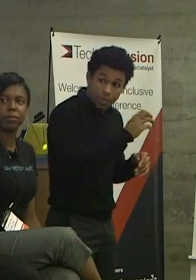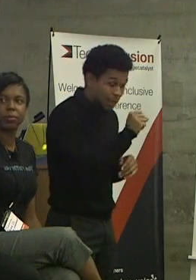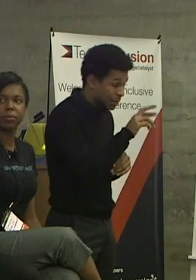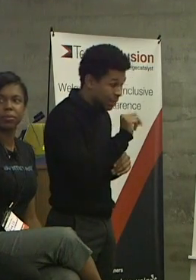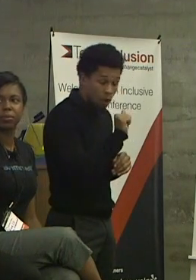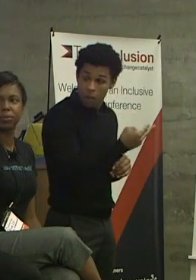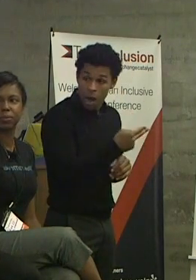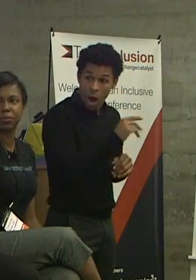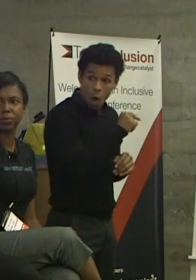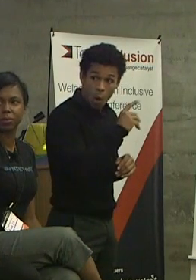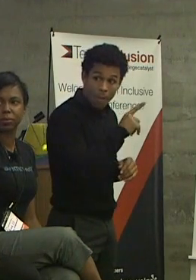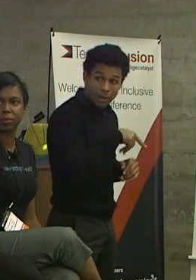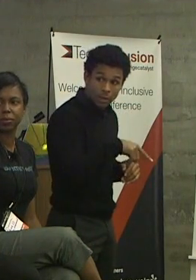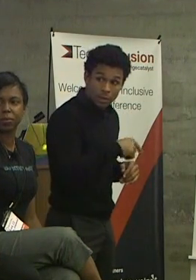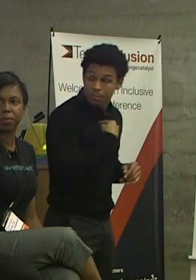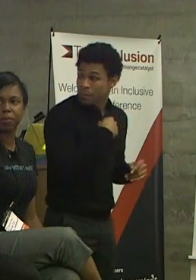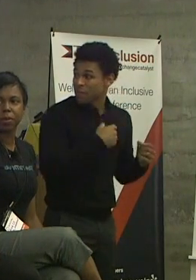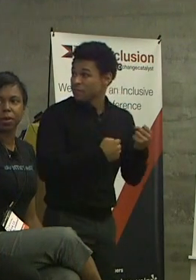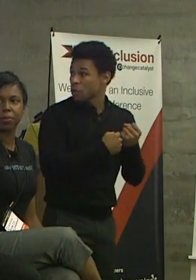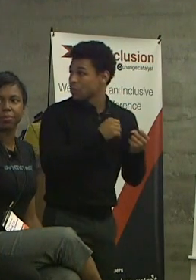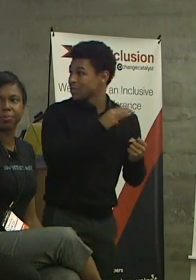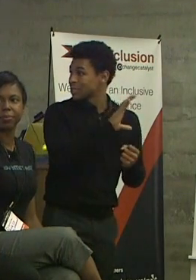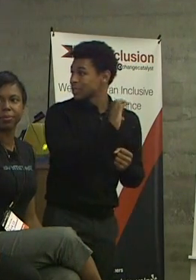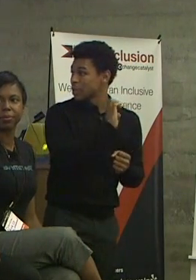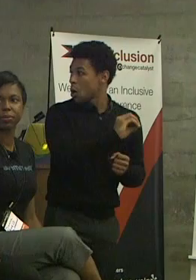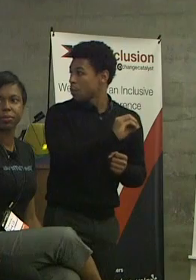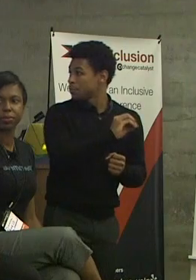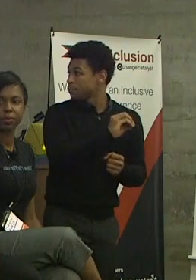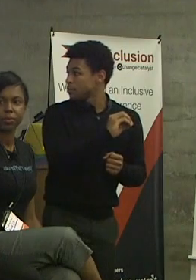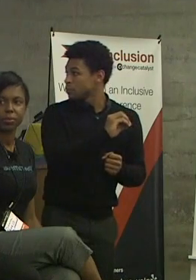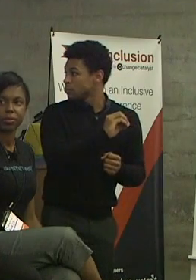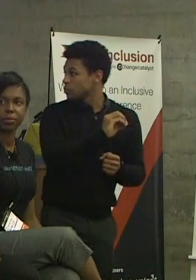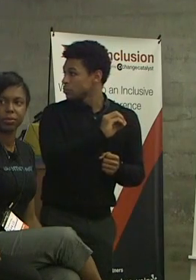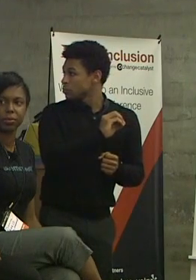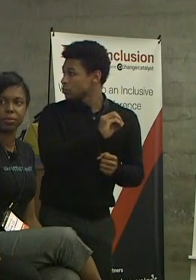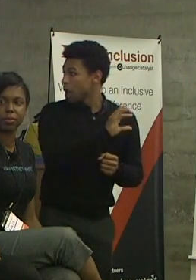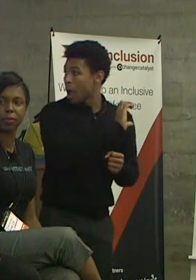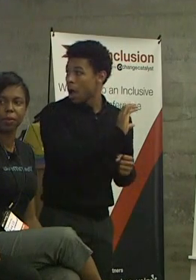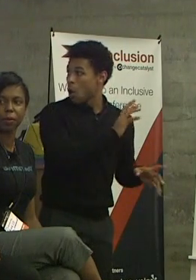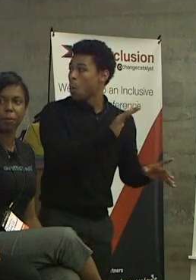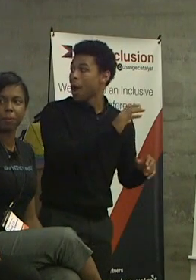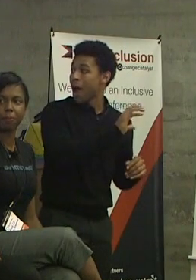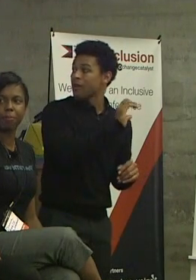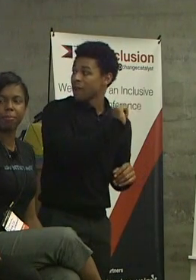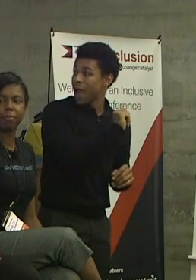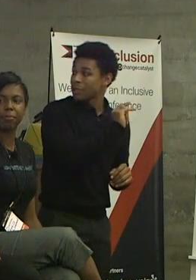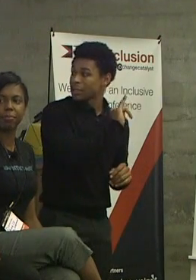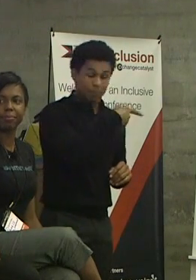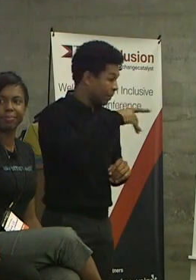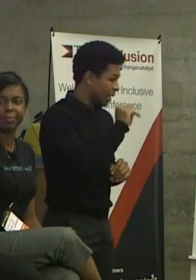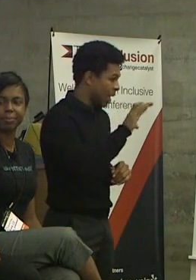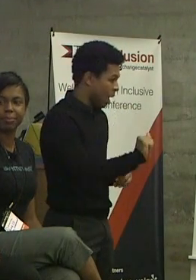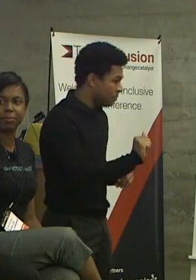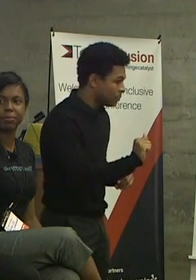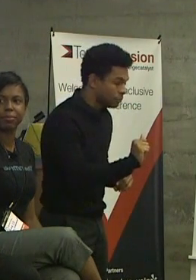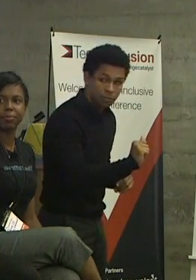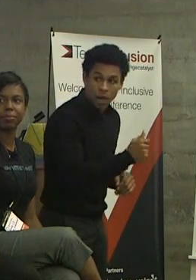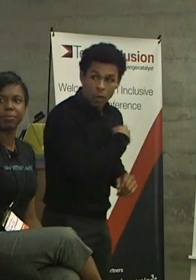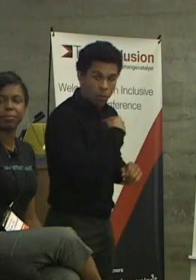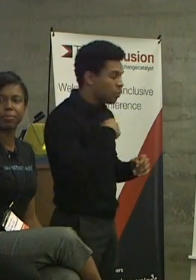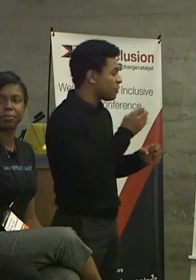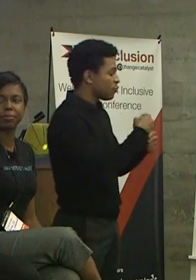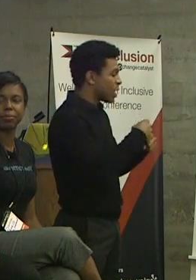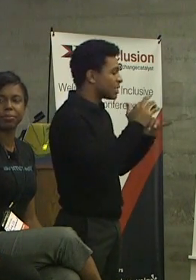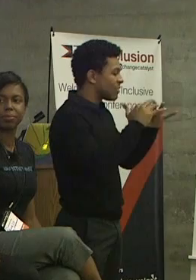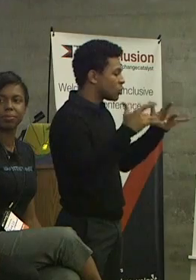I'm the founder and CEO of Atipica. And Atipica started off as really being a diversity software